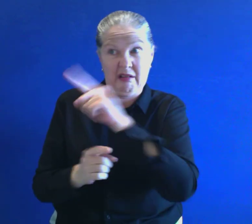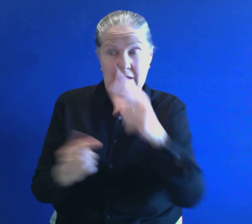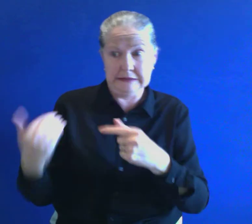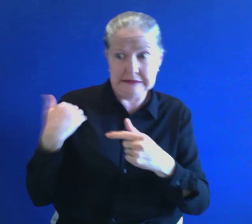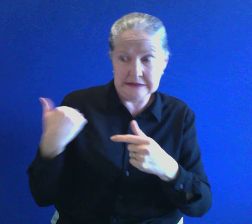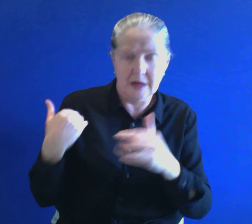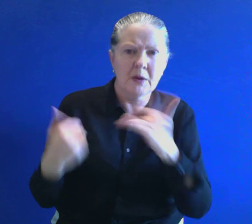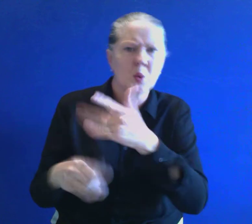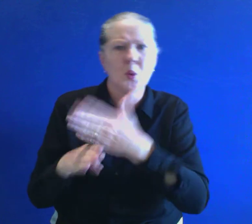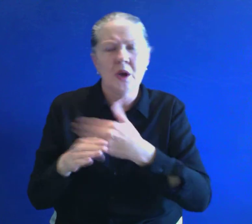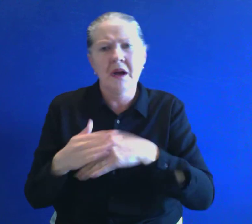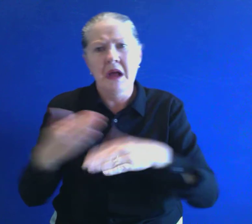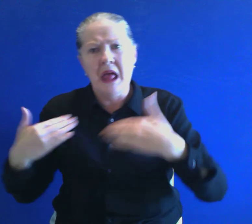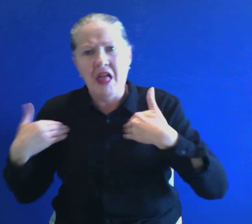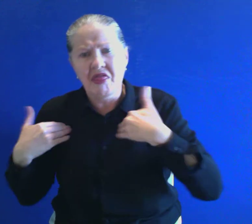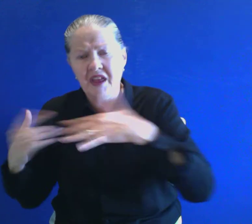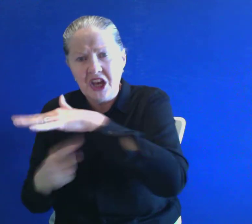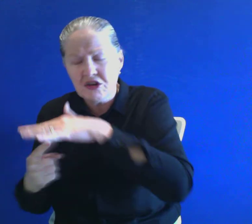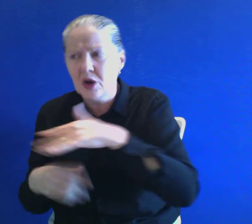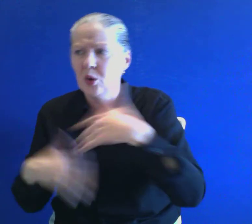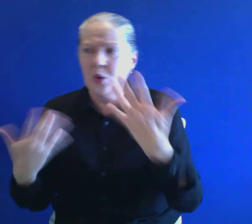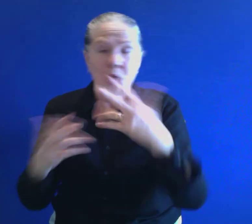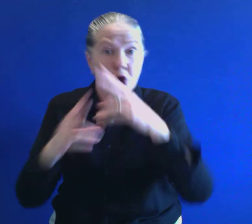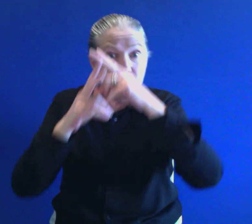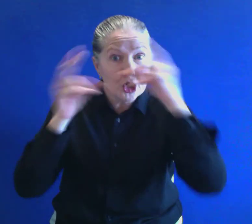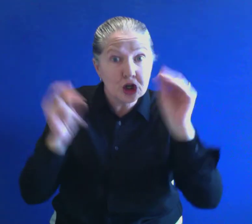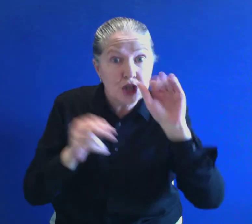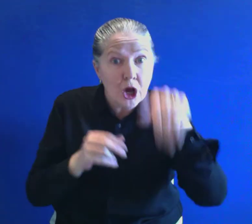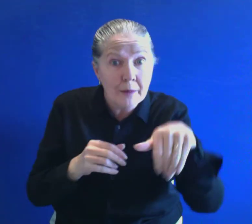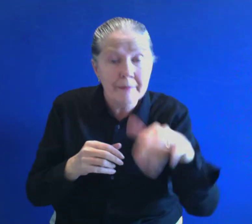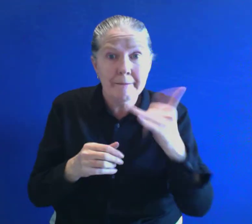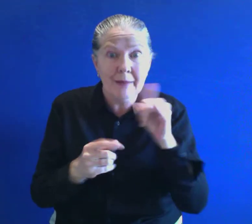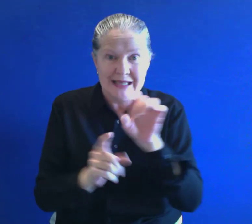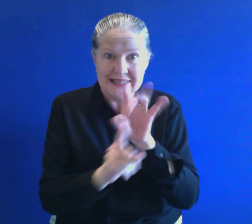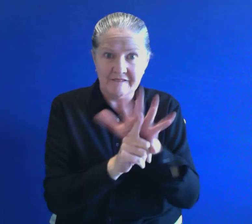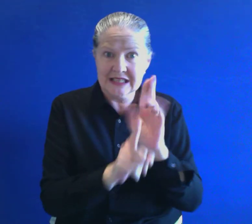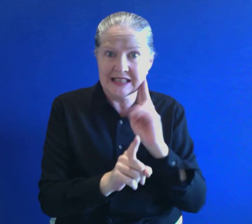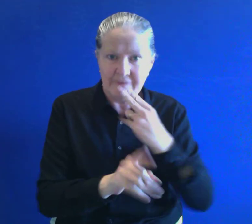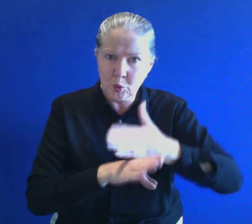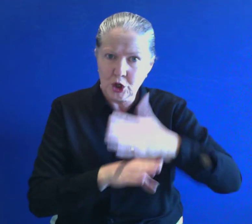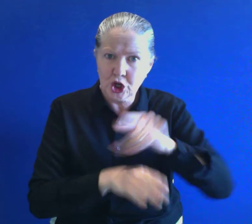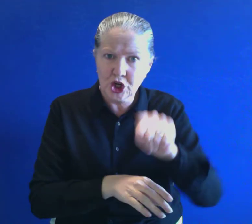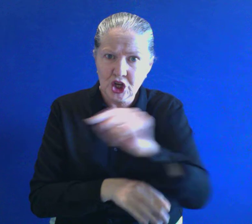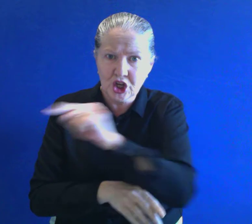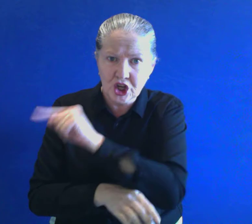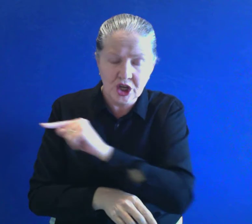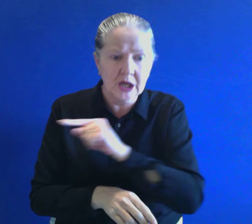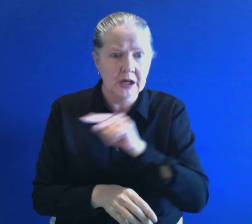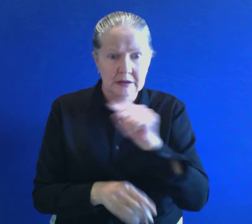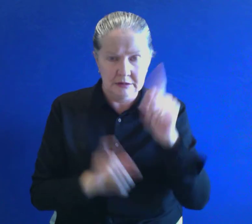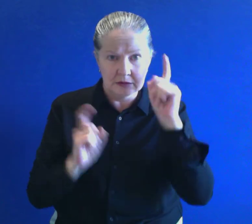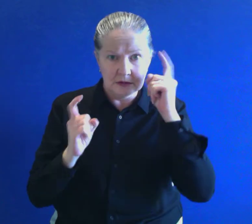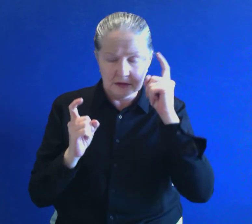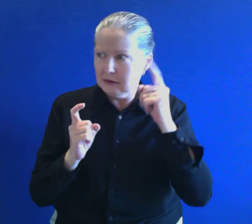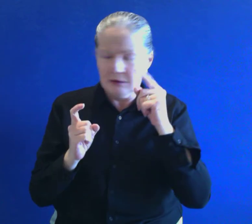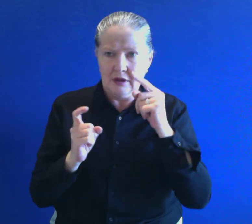work in healthcare or nursing homes who are deaf themselves so their concern is if other people in the homes are